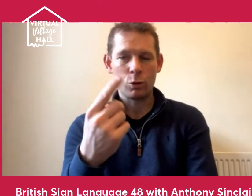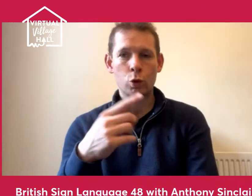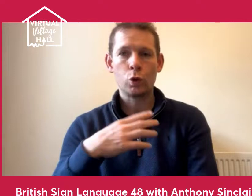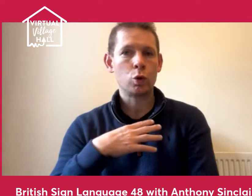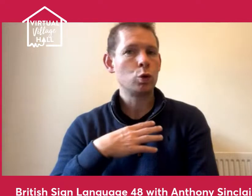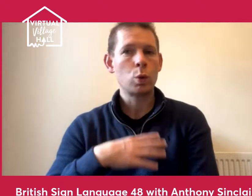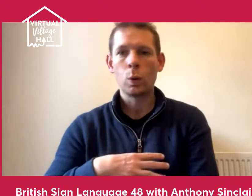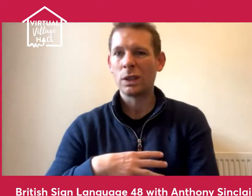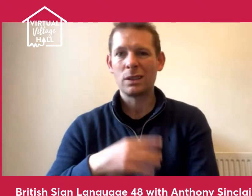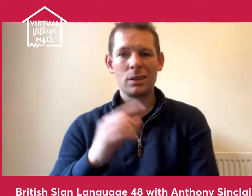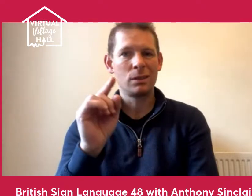1:30.